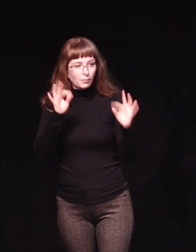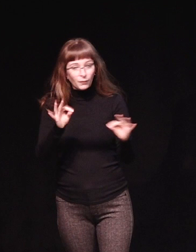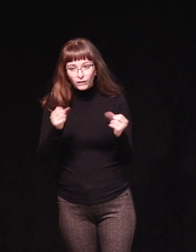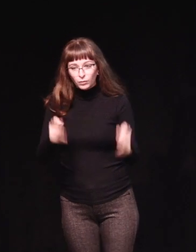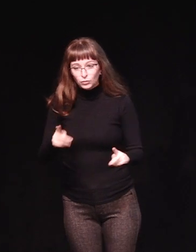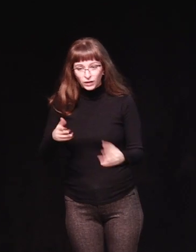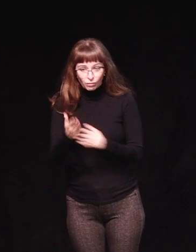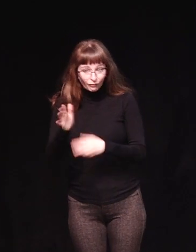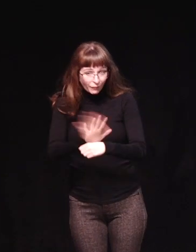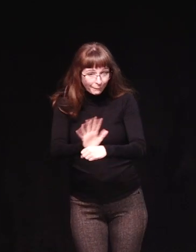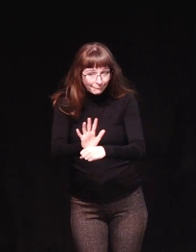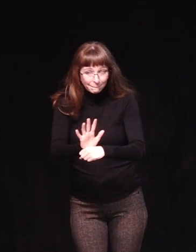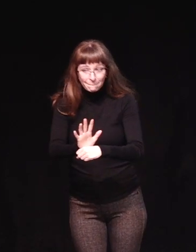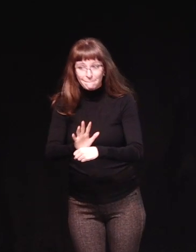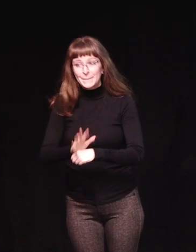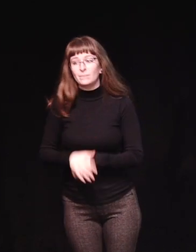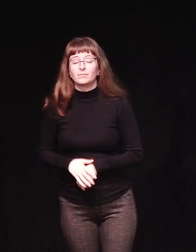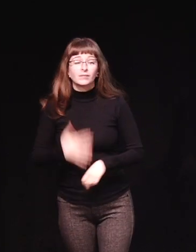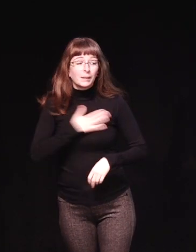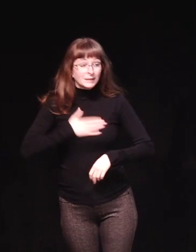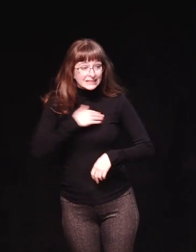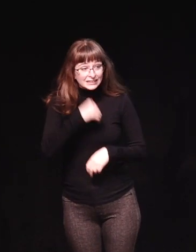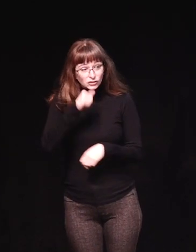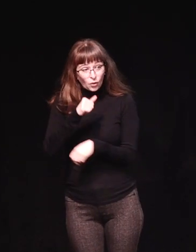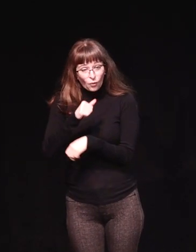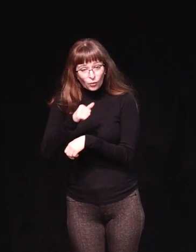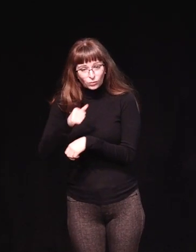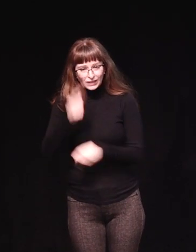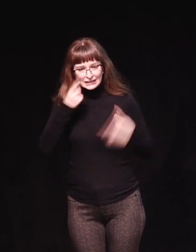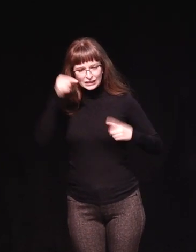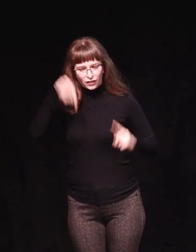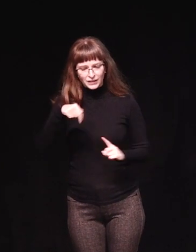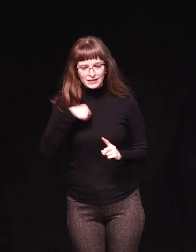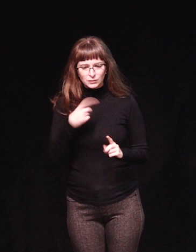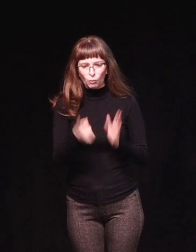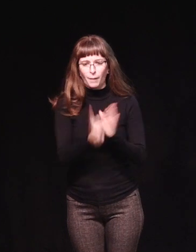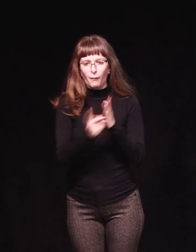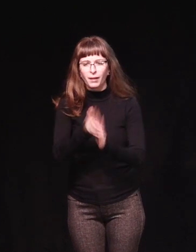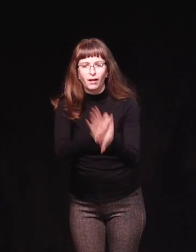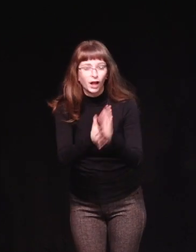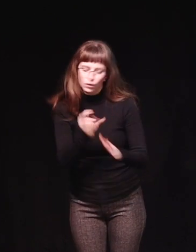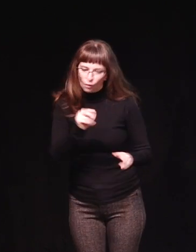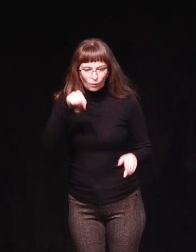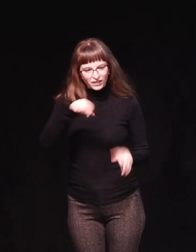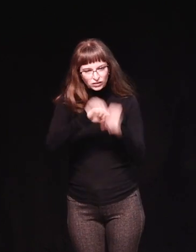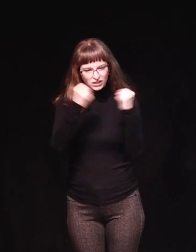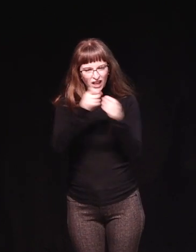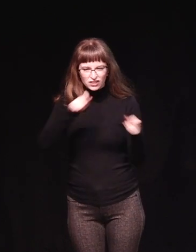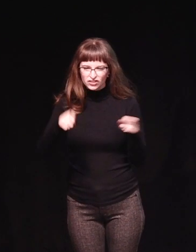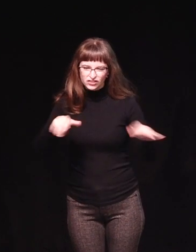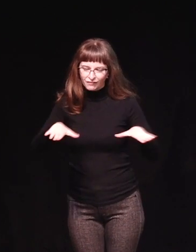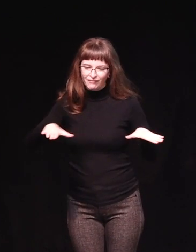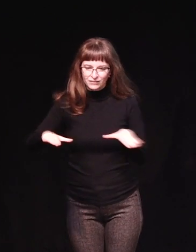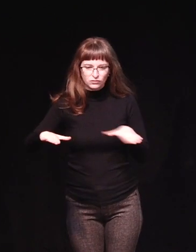not just be a little blip on the screen of inclusion, but rather a social shift. Real Abilities is dedicated to continue to create